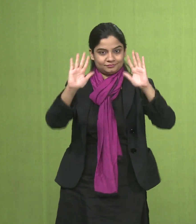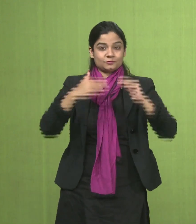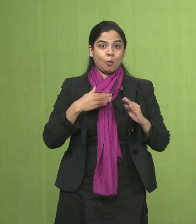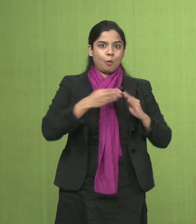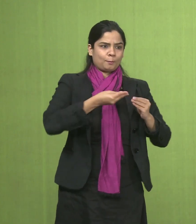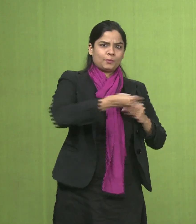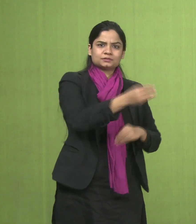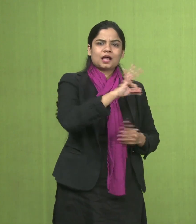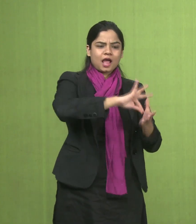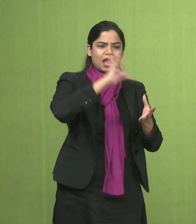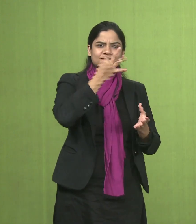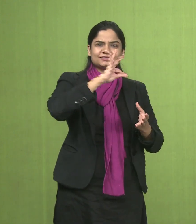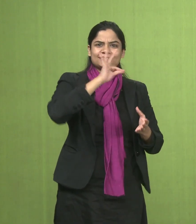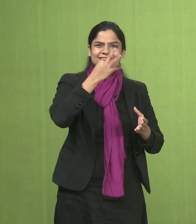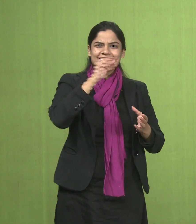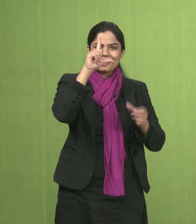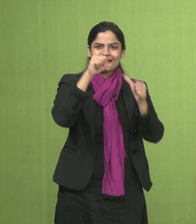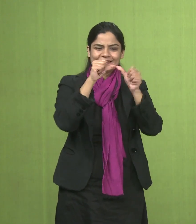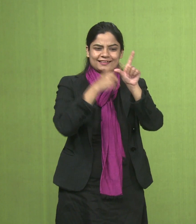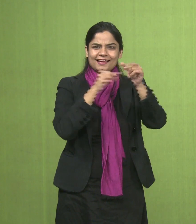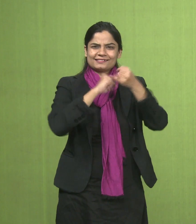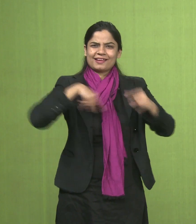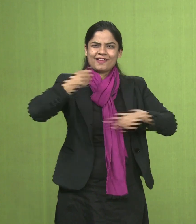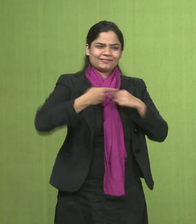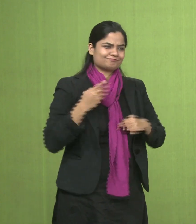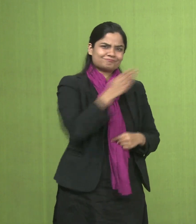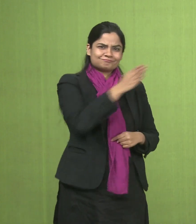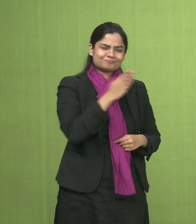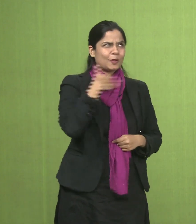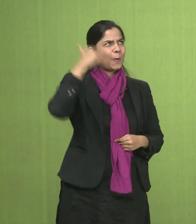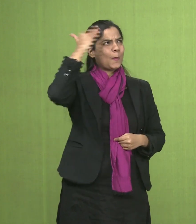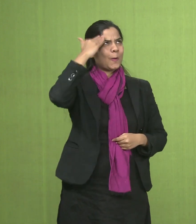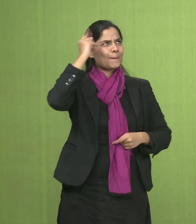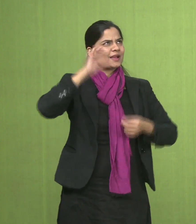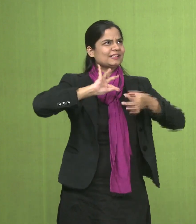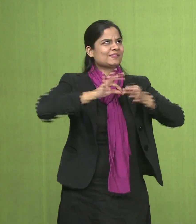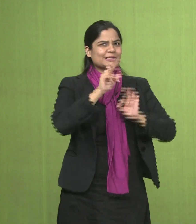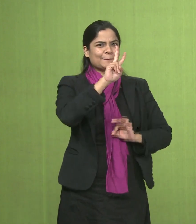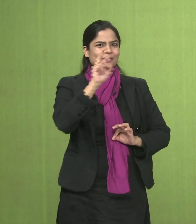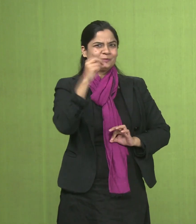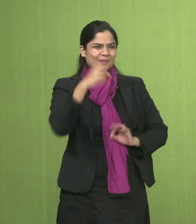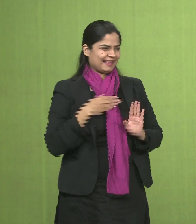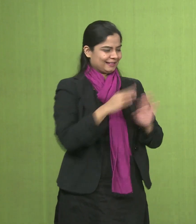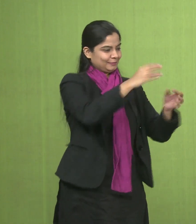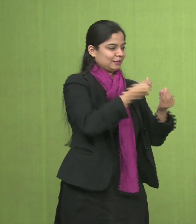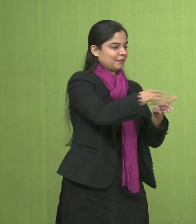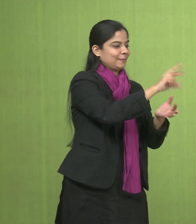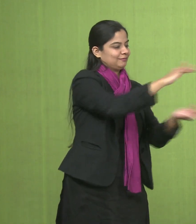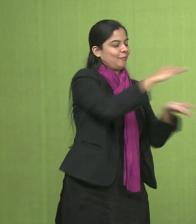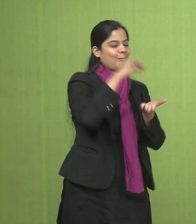are different. The prices near a house of the chips packet are different. We know the price there. It's 20 rupees near our